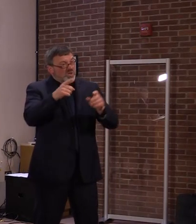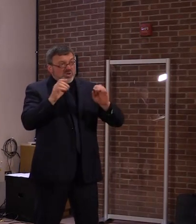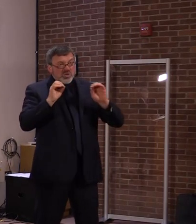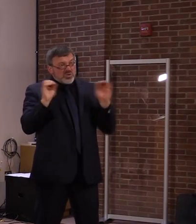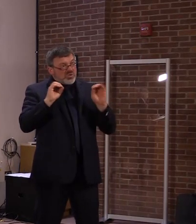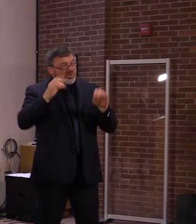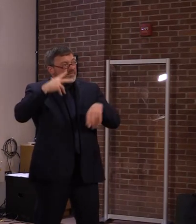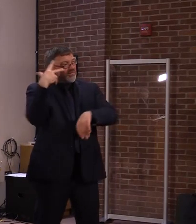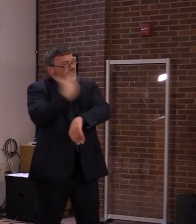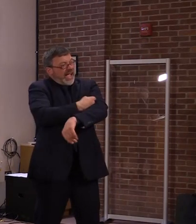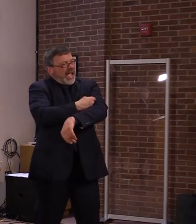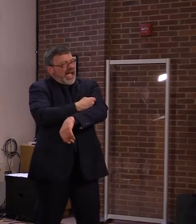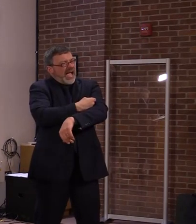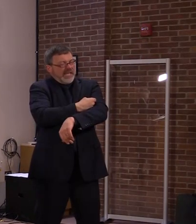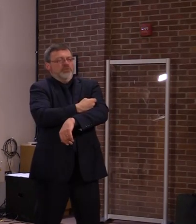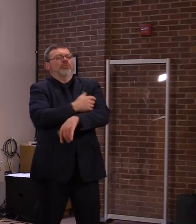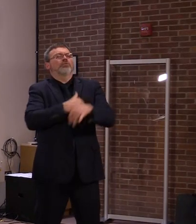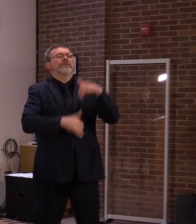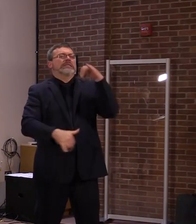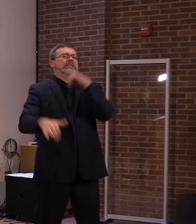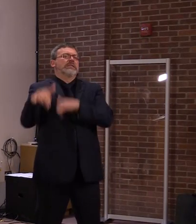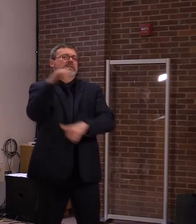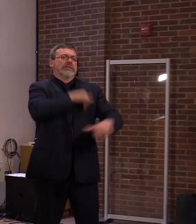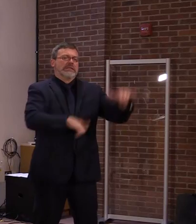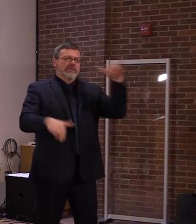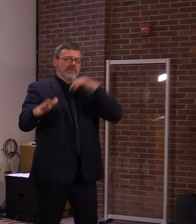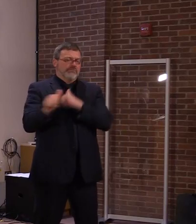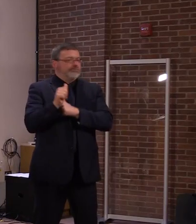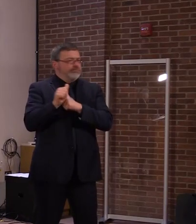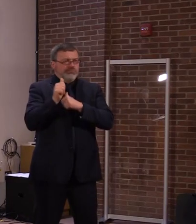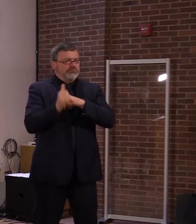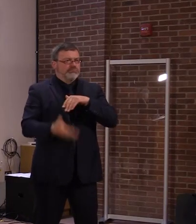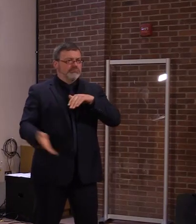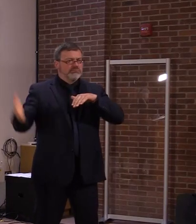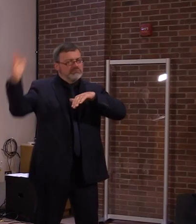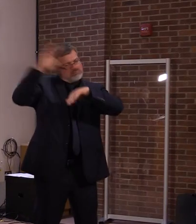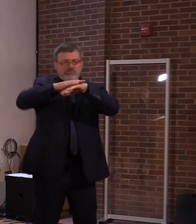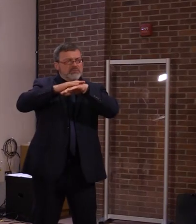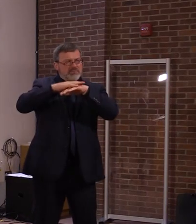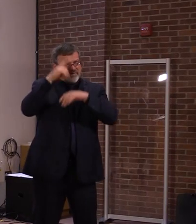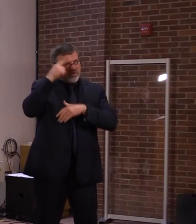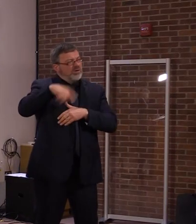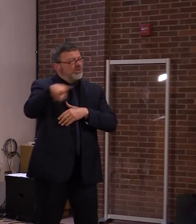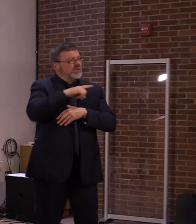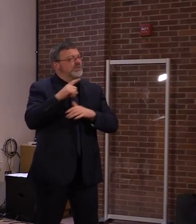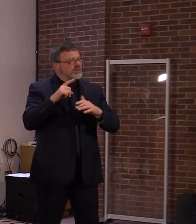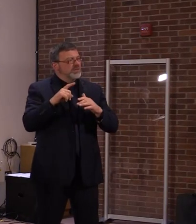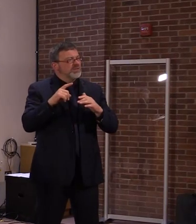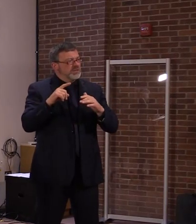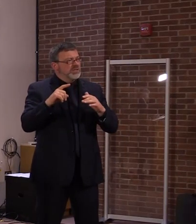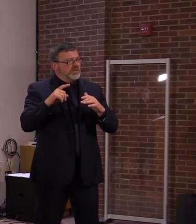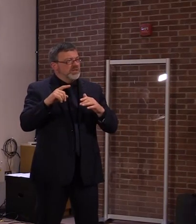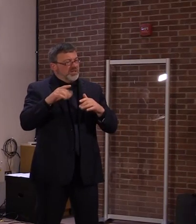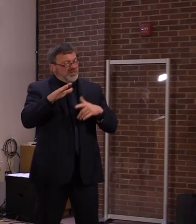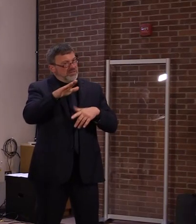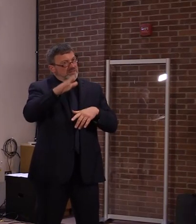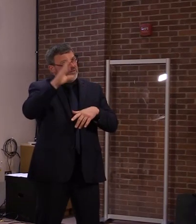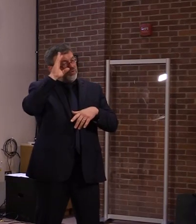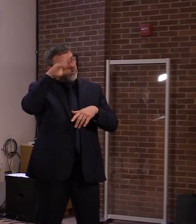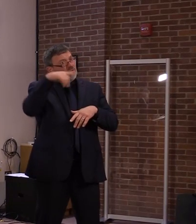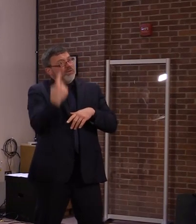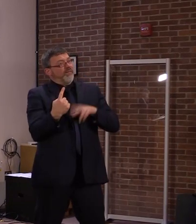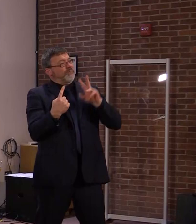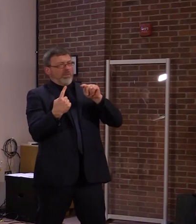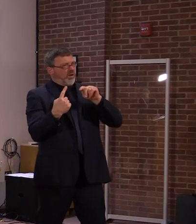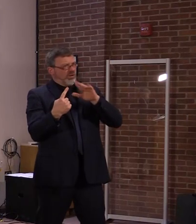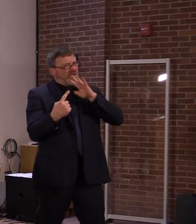hospitalized than fully vaccinated individuals. And when we look nationally, according to CDC data, the unvaccinated are